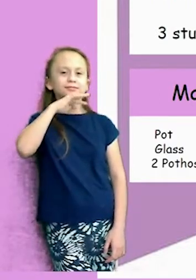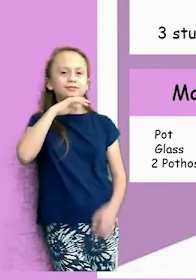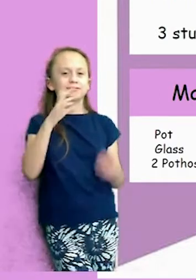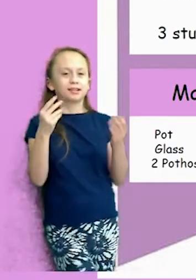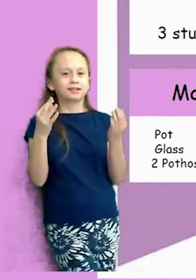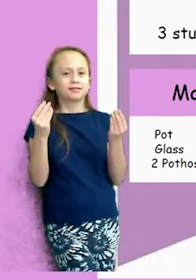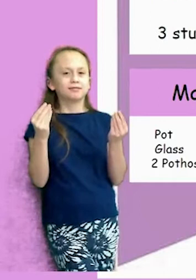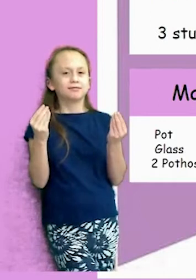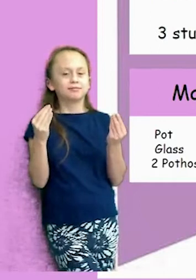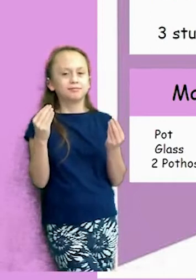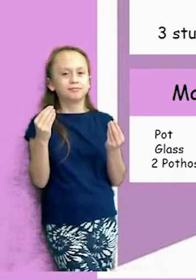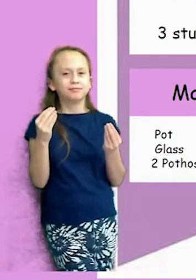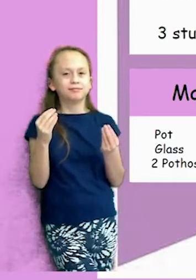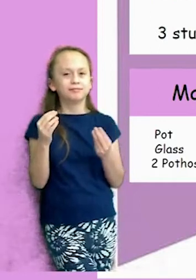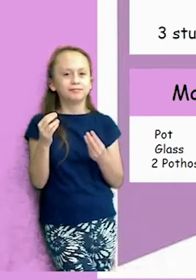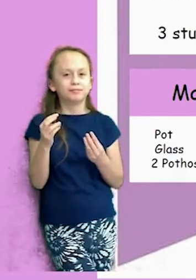soil,